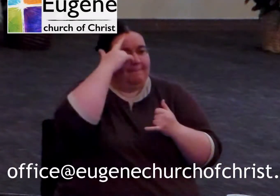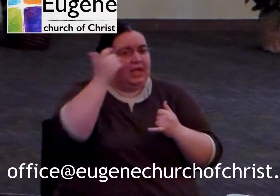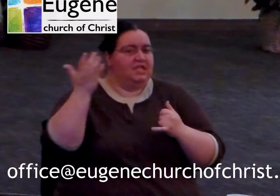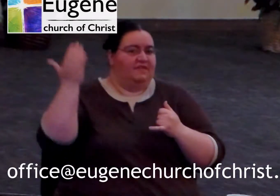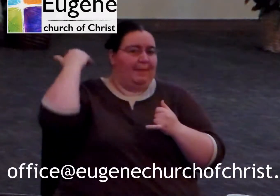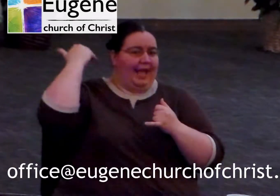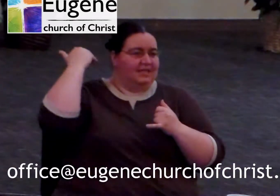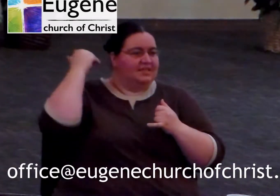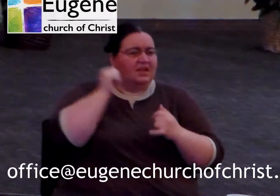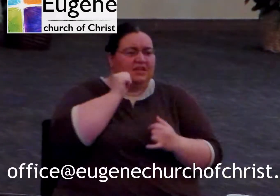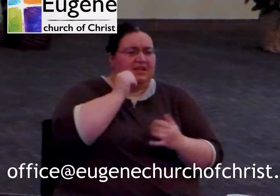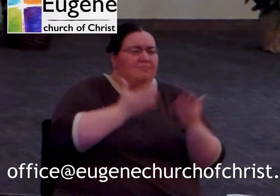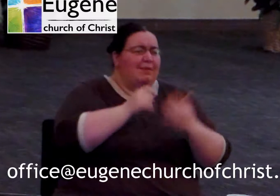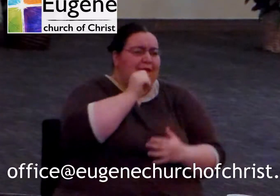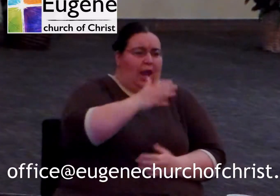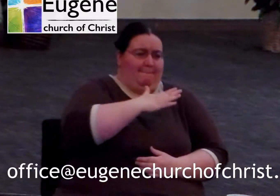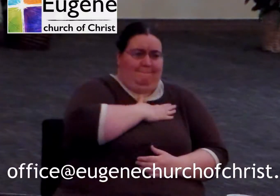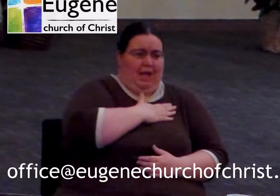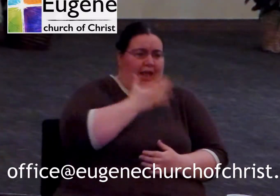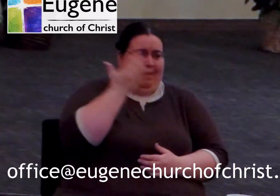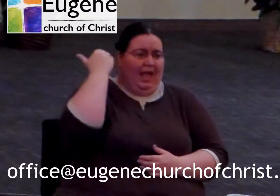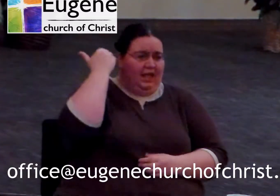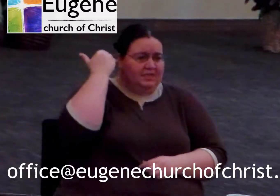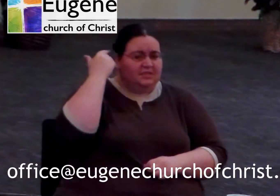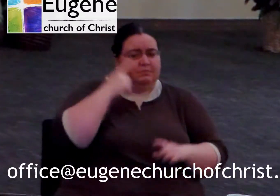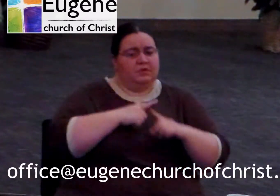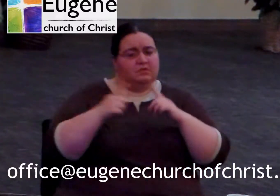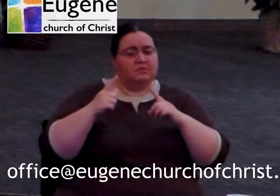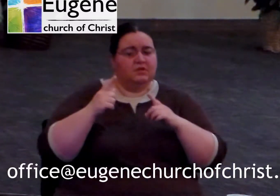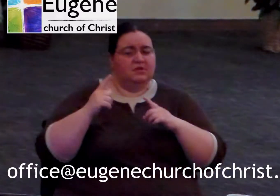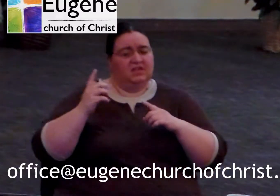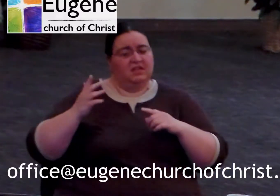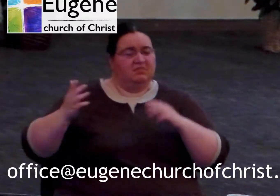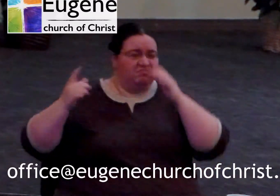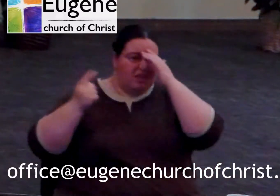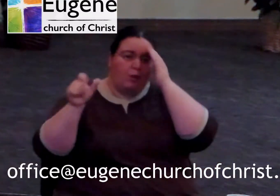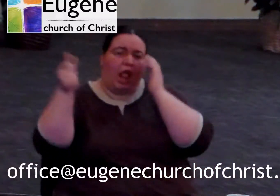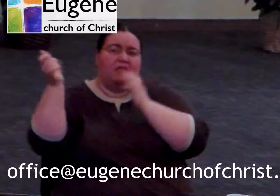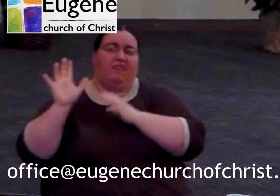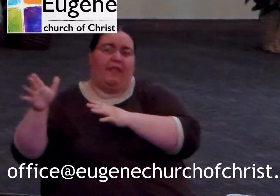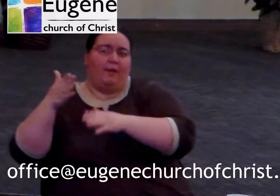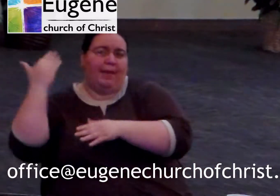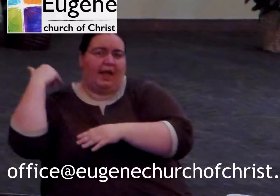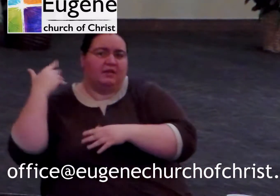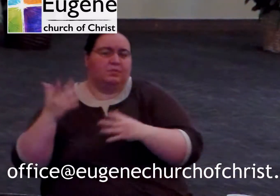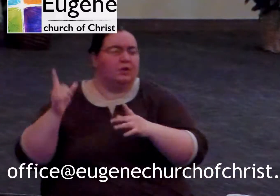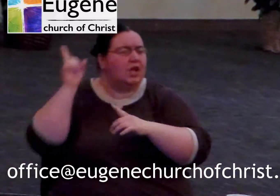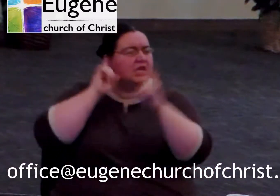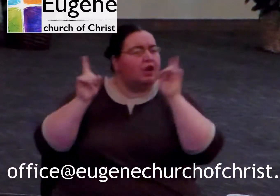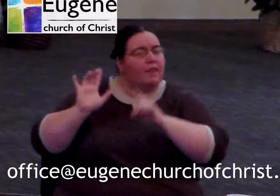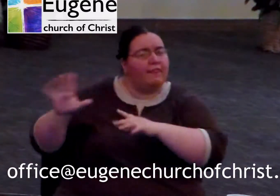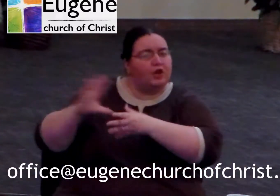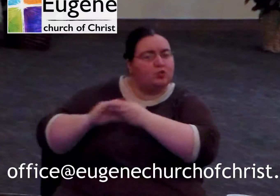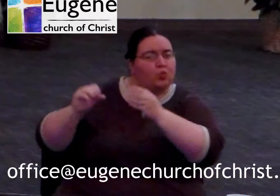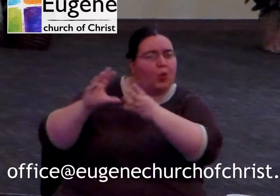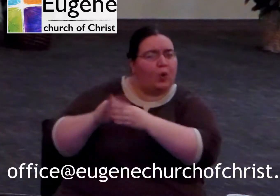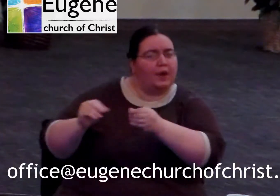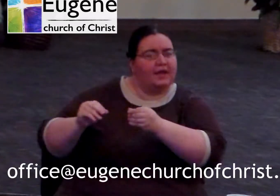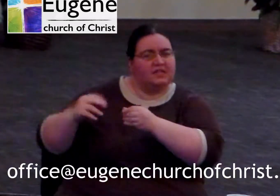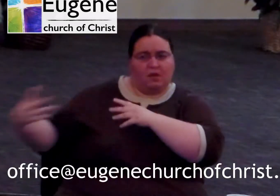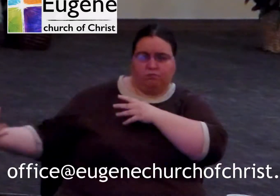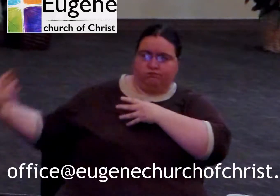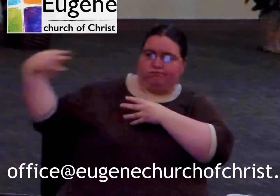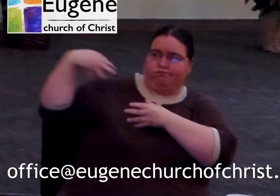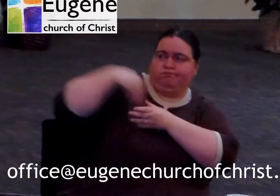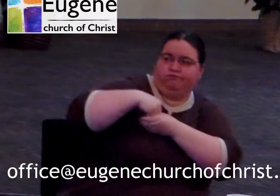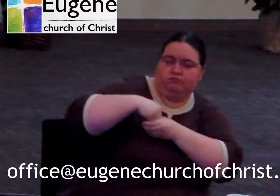Hebrews did, is he bookend this little deal on faith with stories that they had and stories that other people had had. So that's what we talked about the first time.